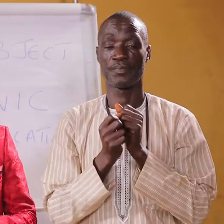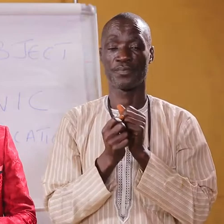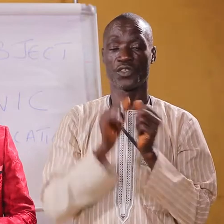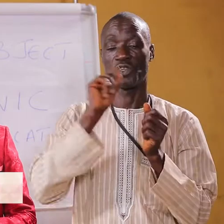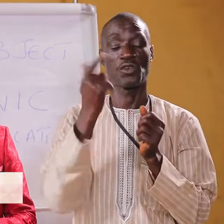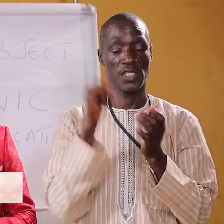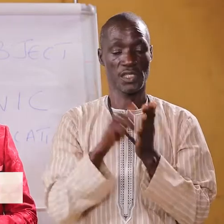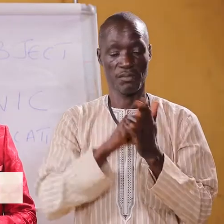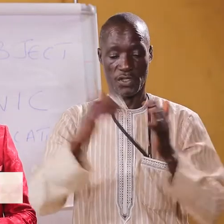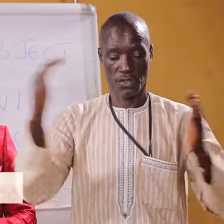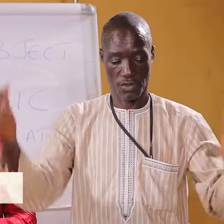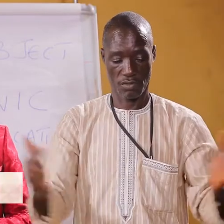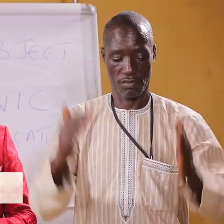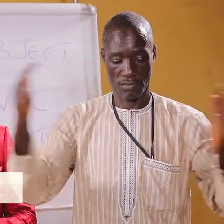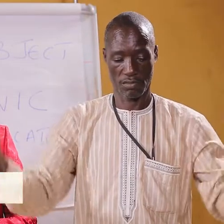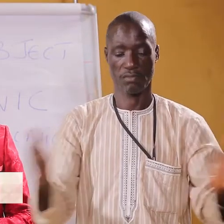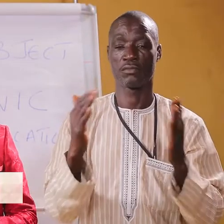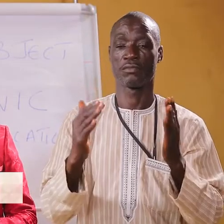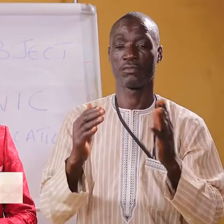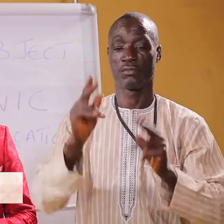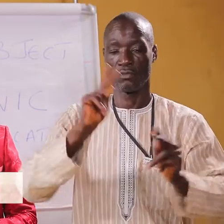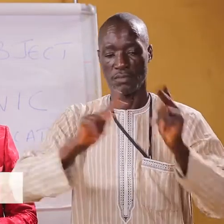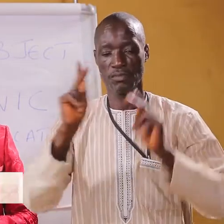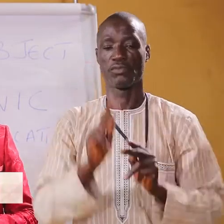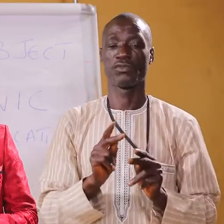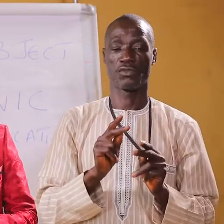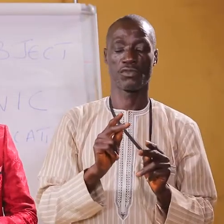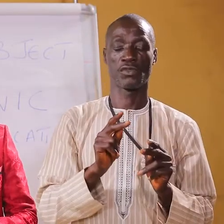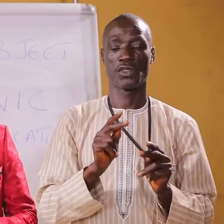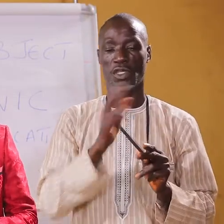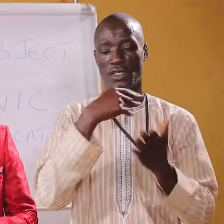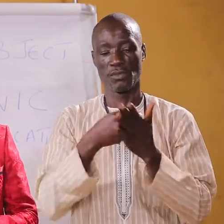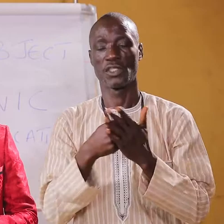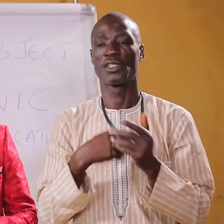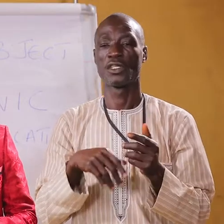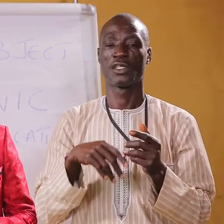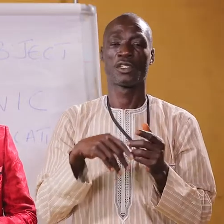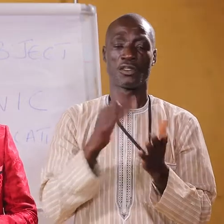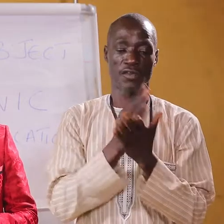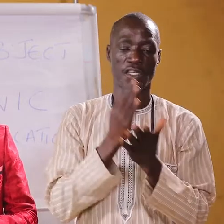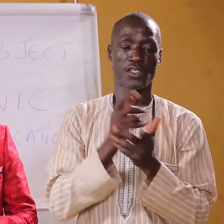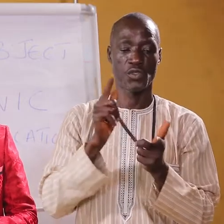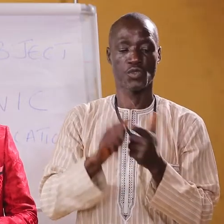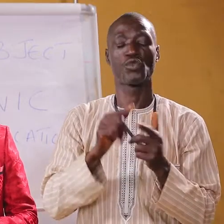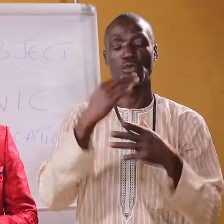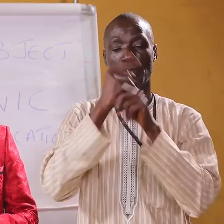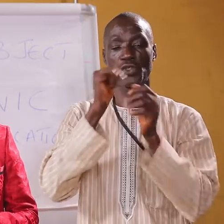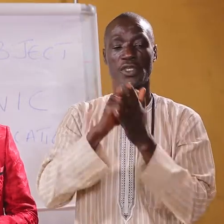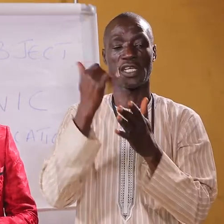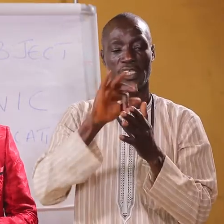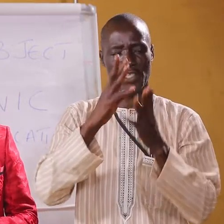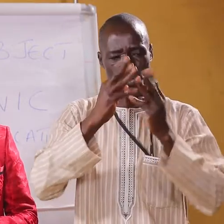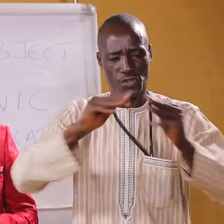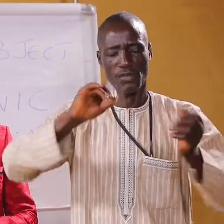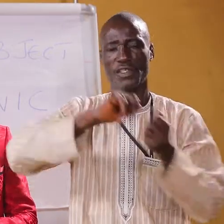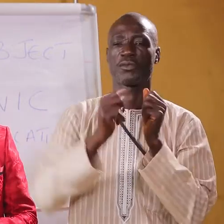also mobilizing human resources and money, finances, to ensure that these